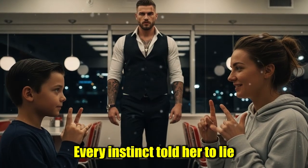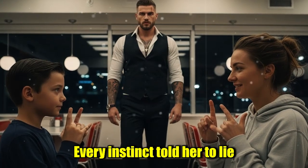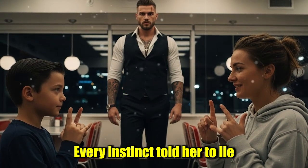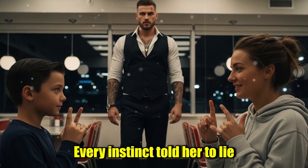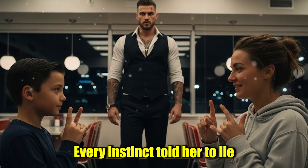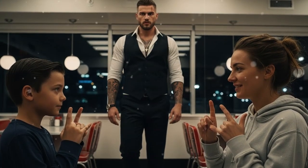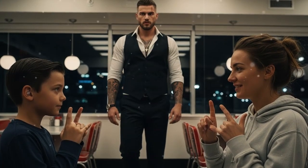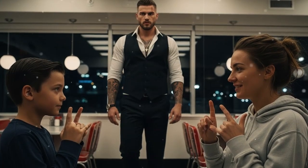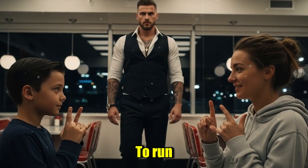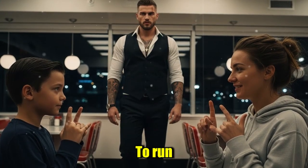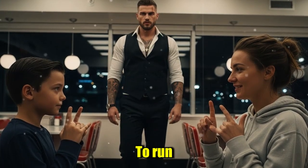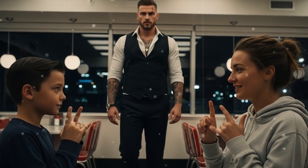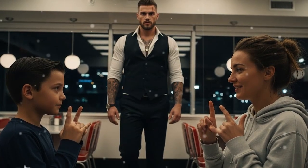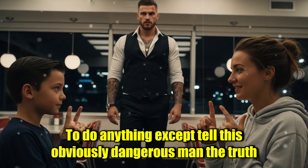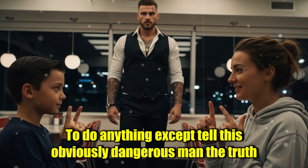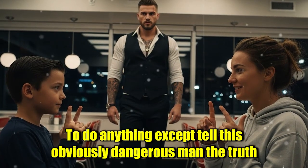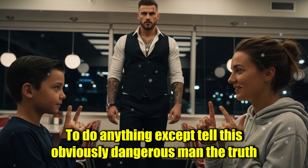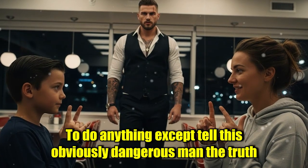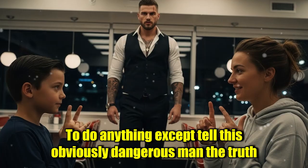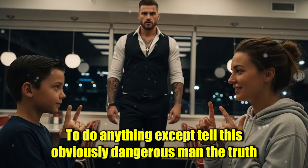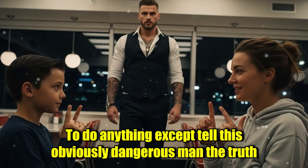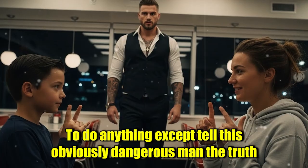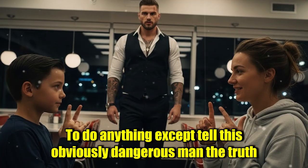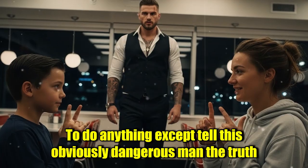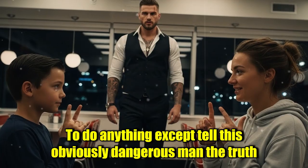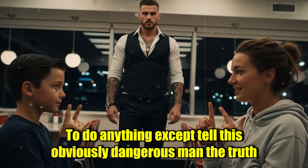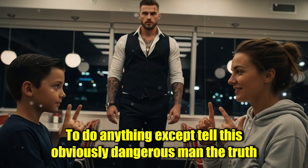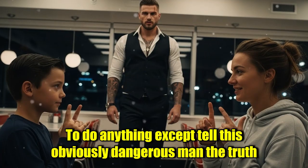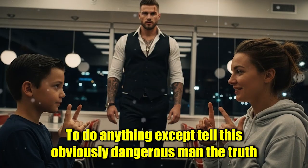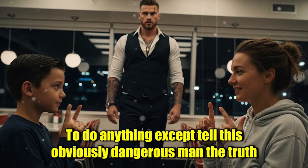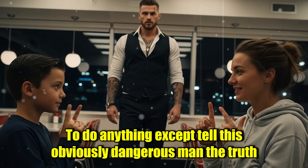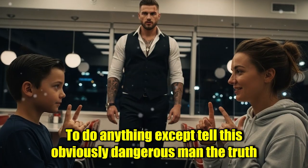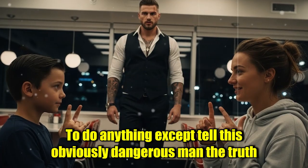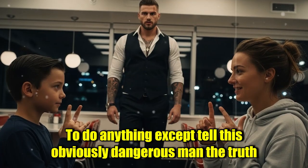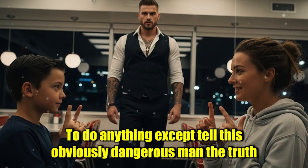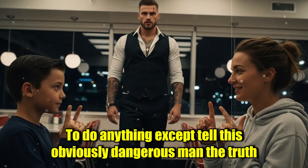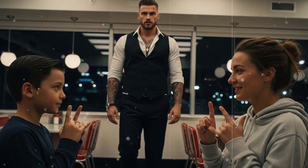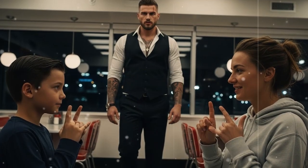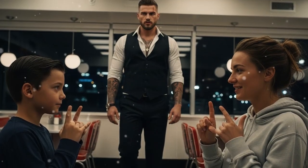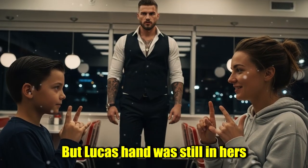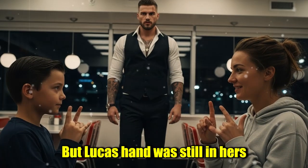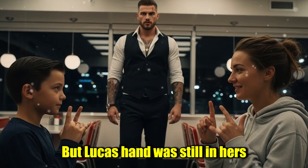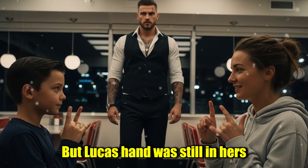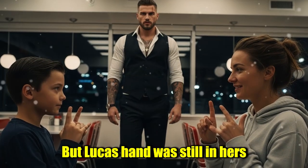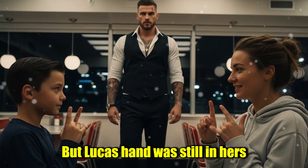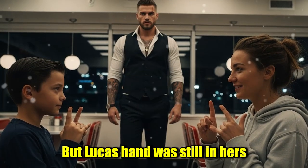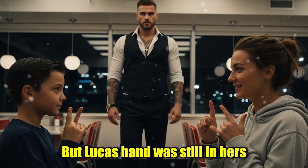told her to lie, to run, to do anything except tell this obviously dangerous man the truth. But Luca's hand was still